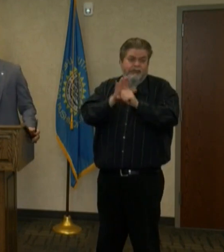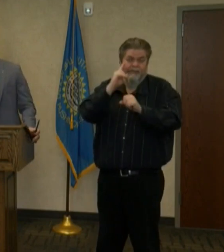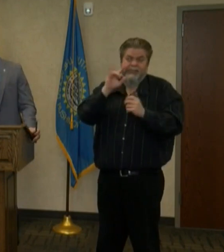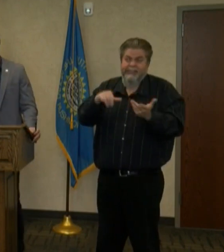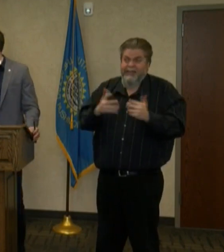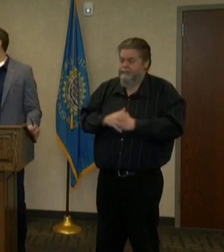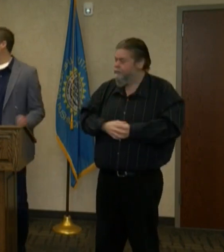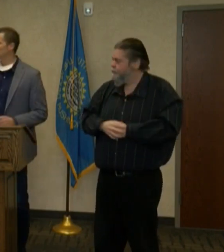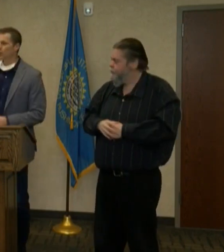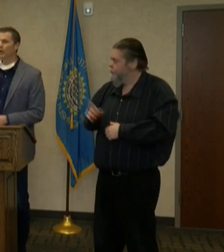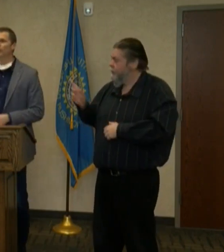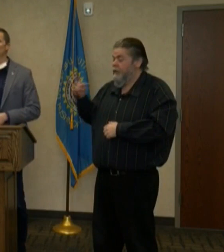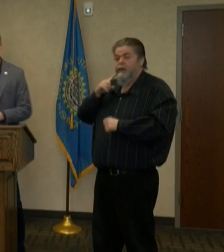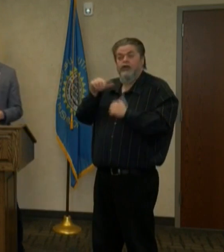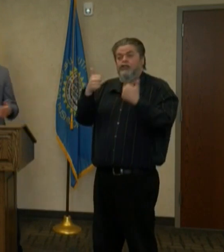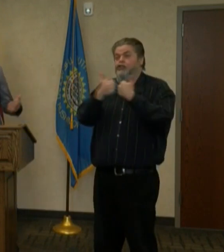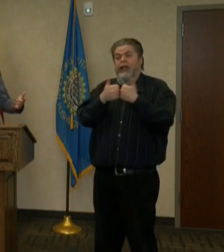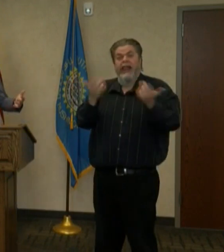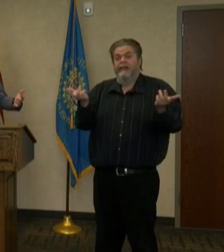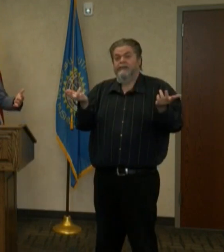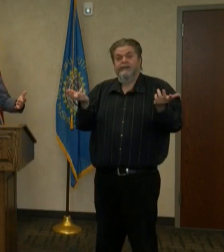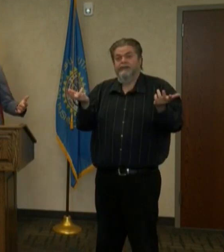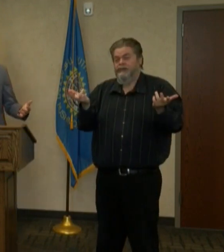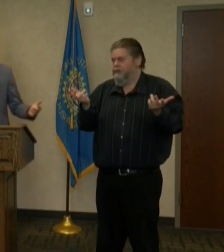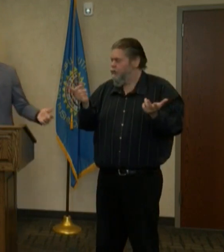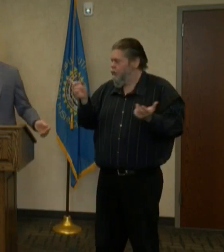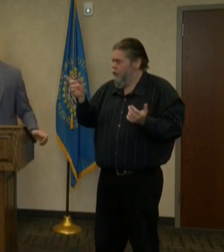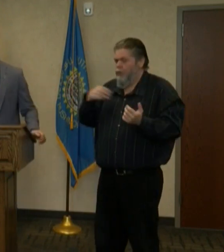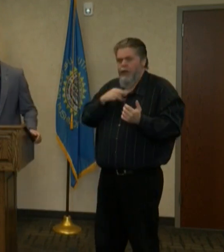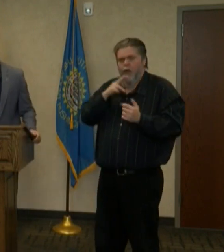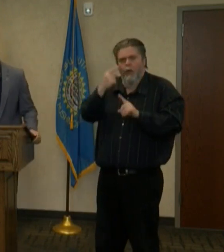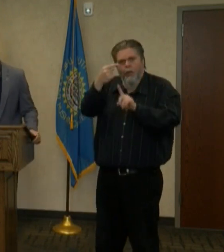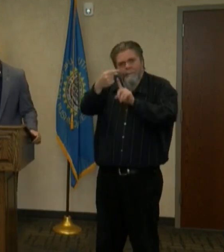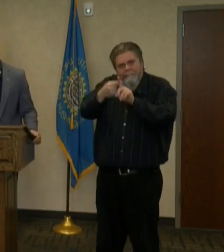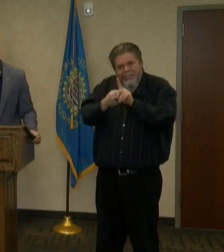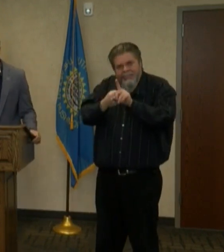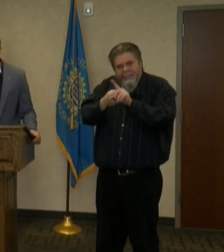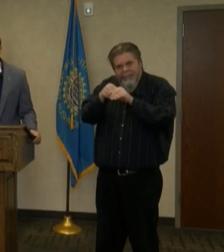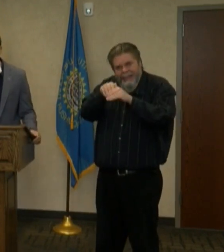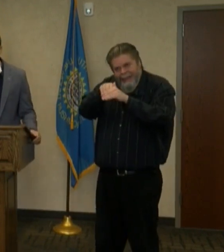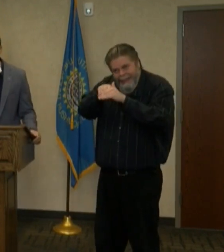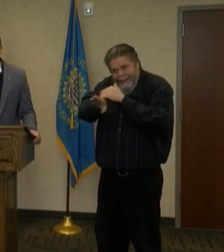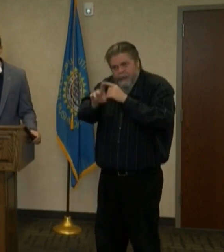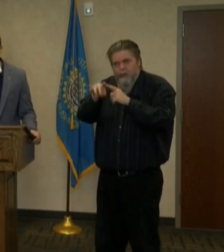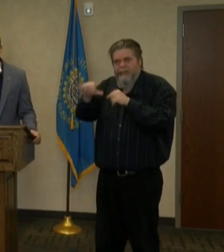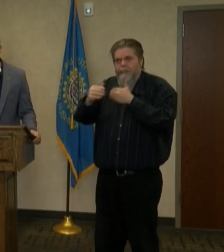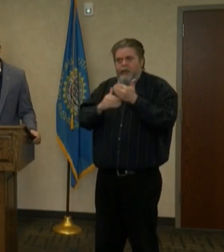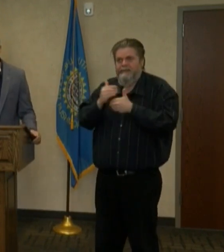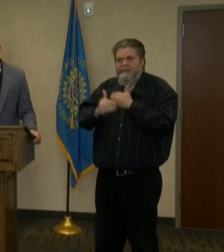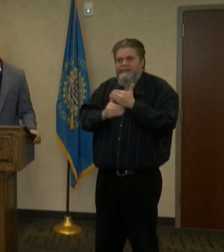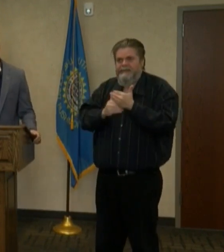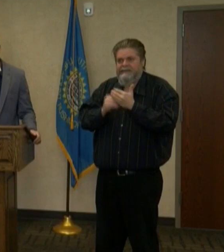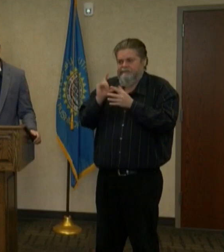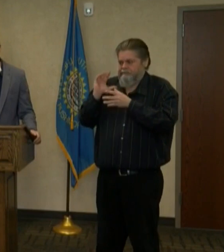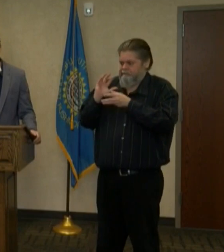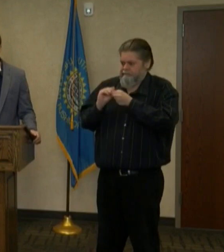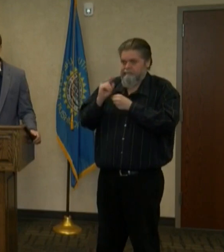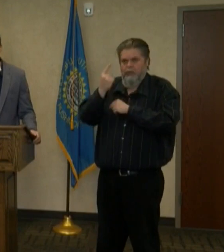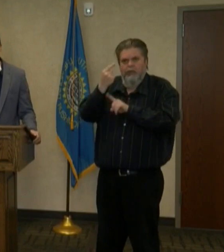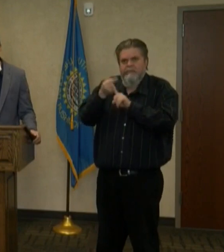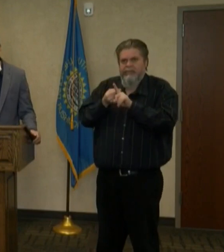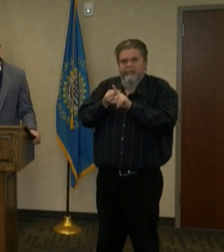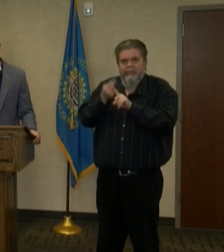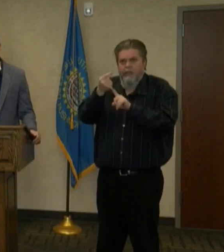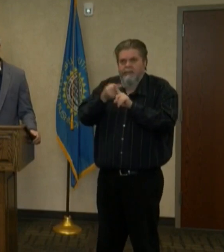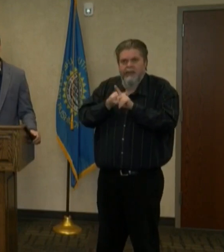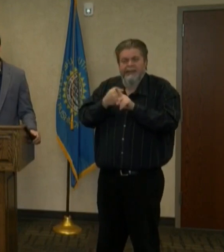challenge right now is that we're really about a month in to this process. We're only about a month in.